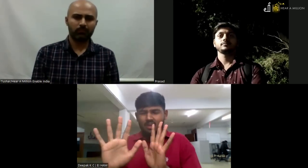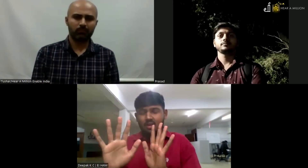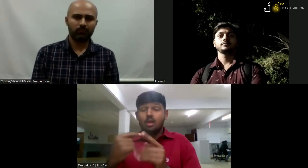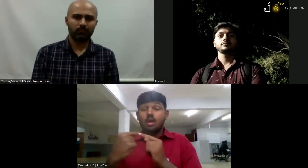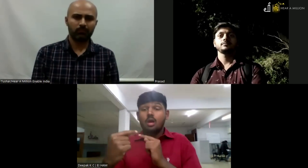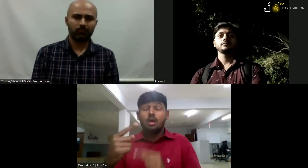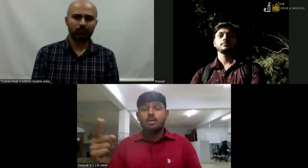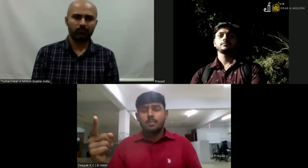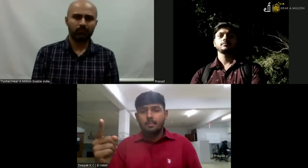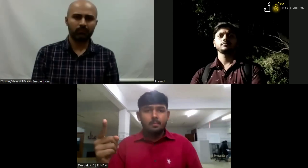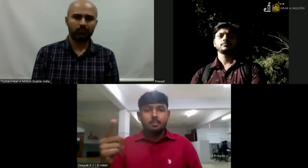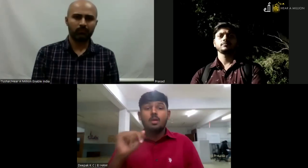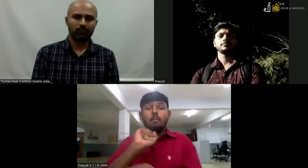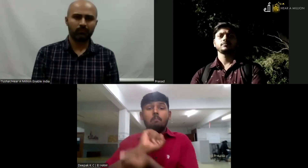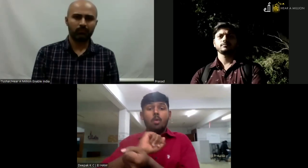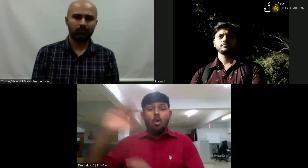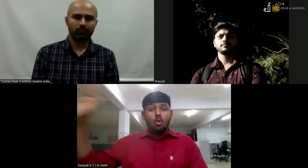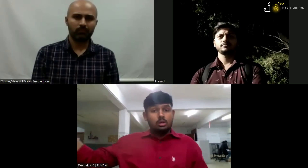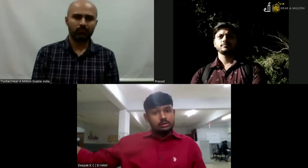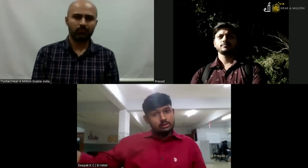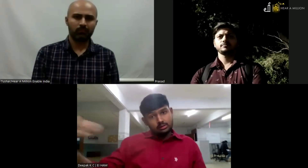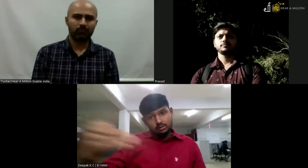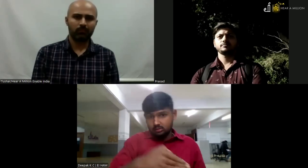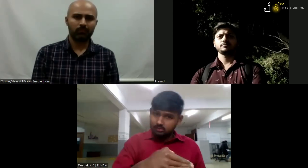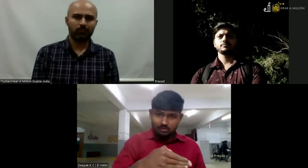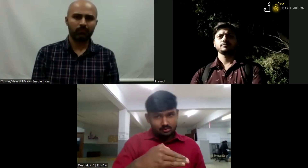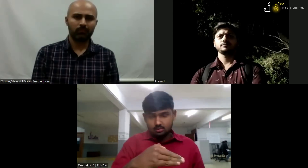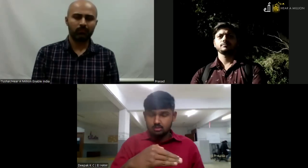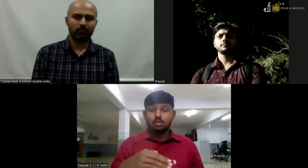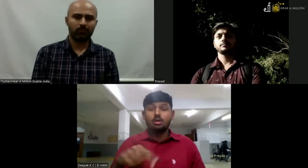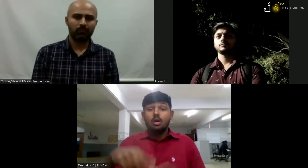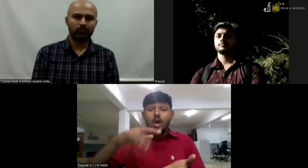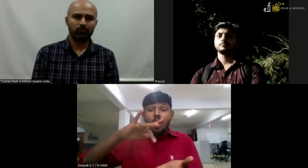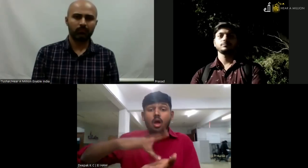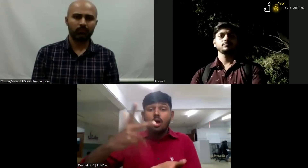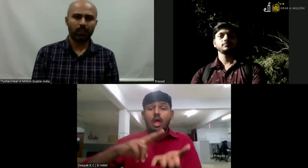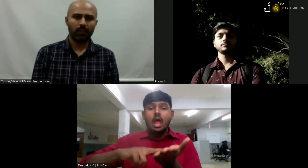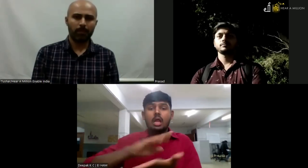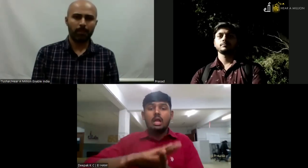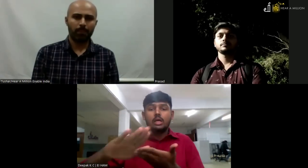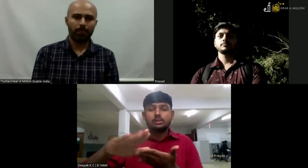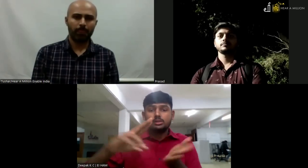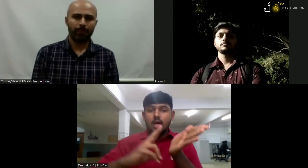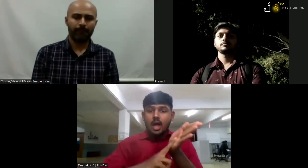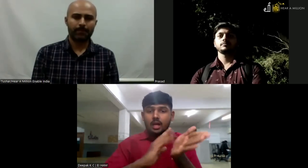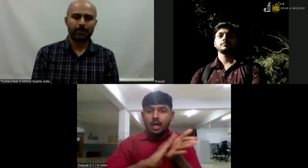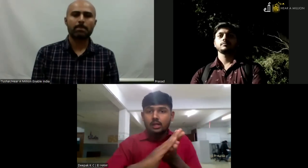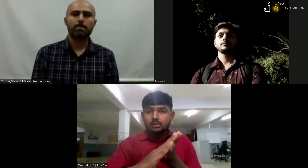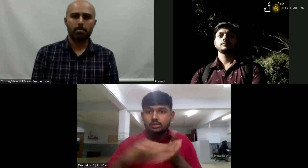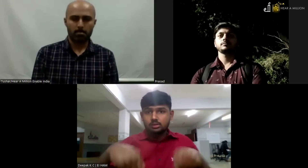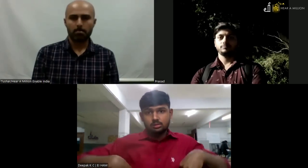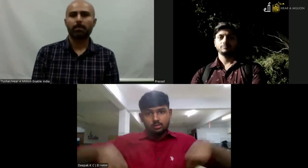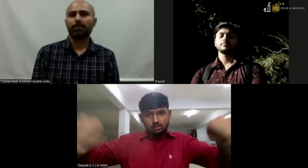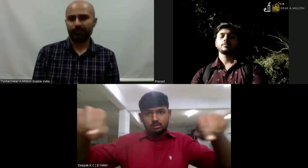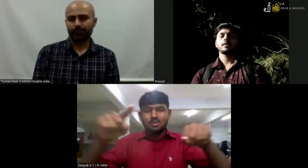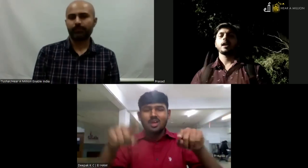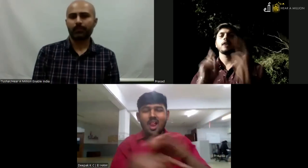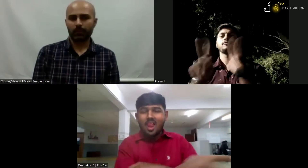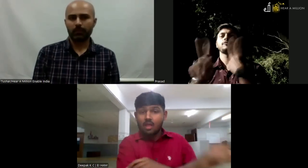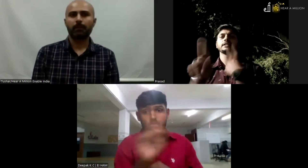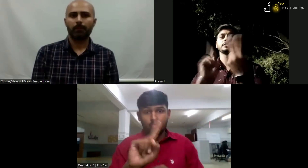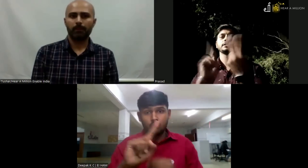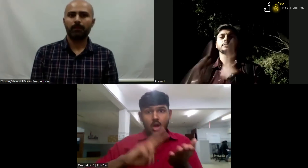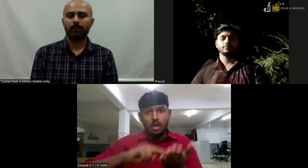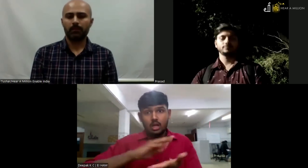So I asked them, why were you driving so fast? So the police car came. This is on a national